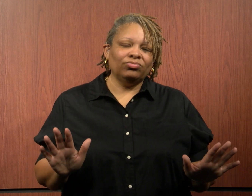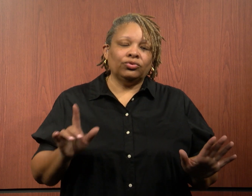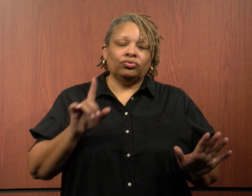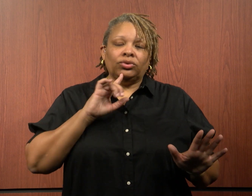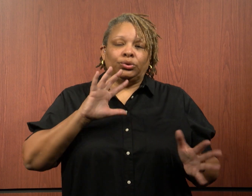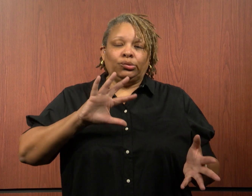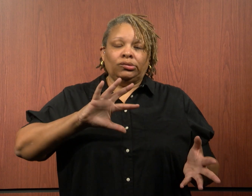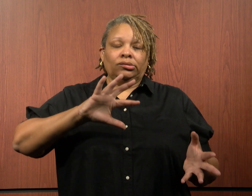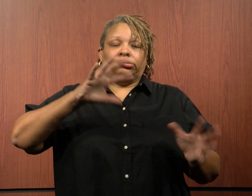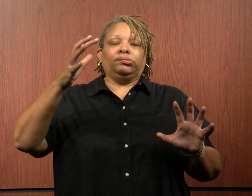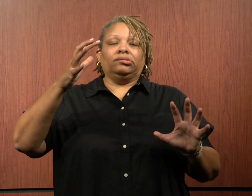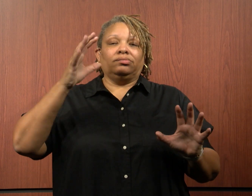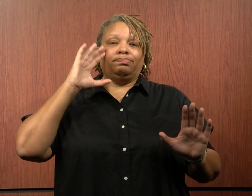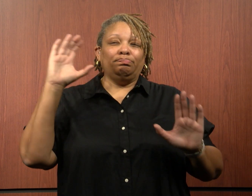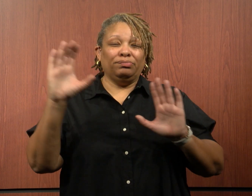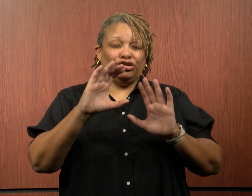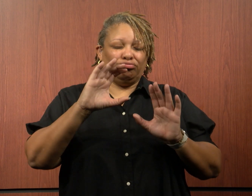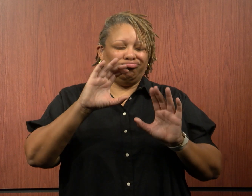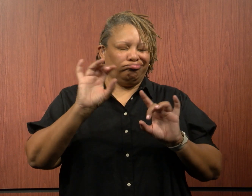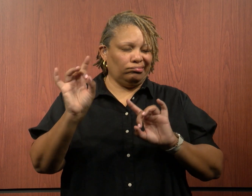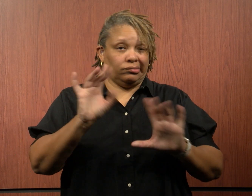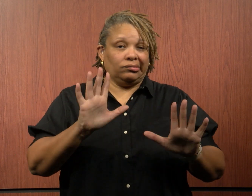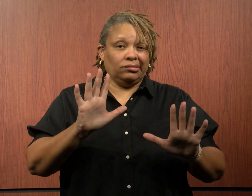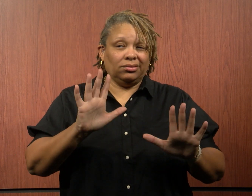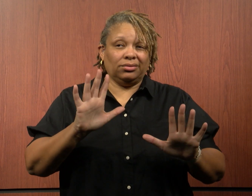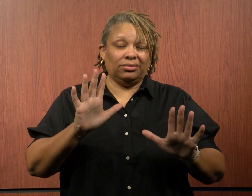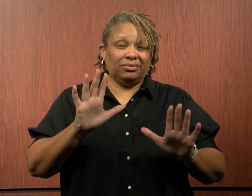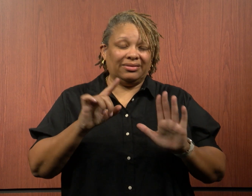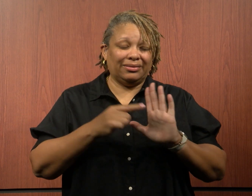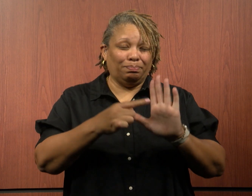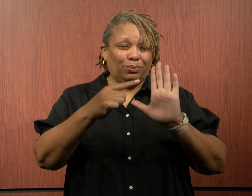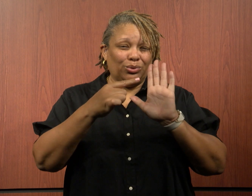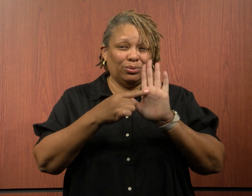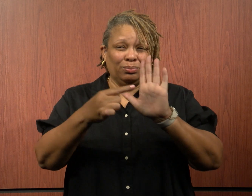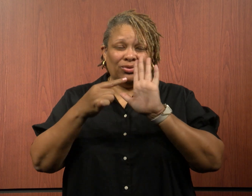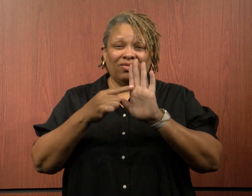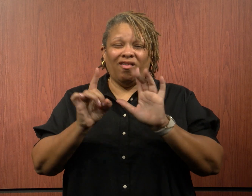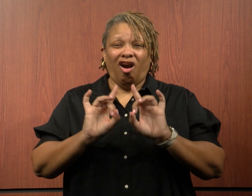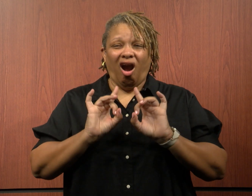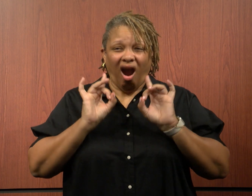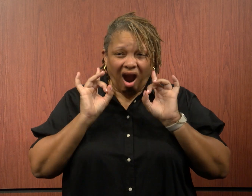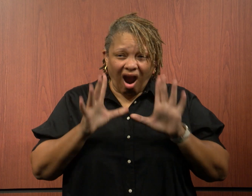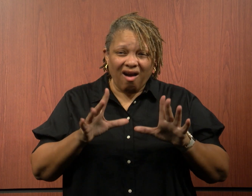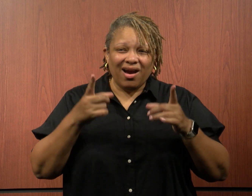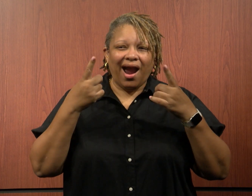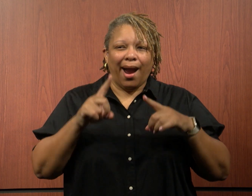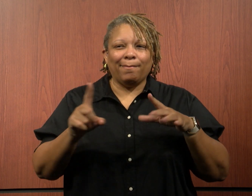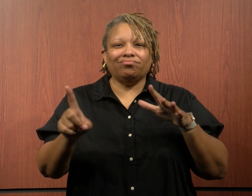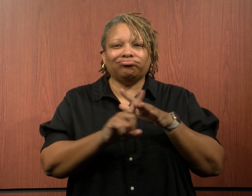dramatic apocalyptic writing full of symbolism. Written at a time of persecution, it shows that Jesus